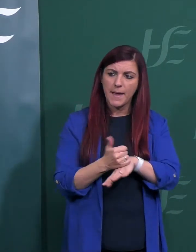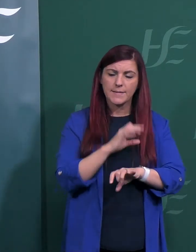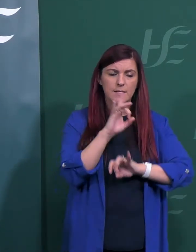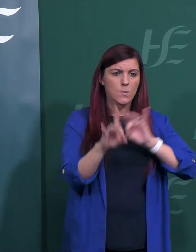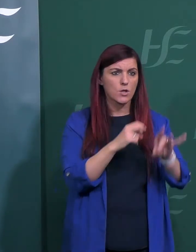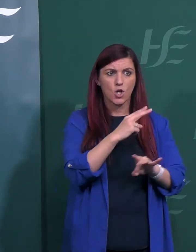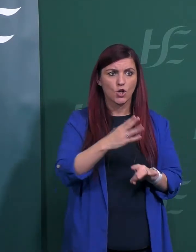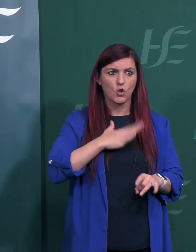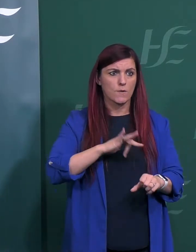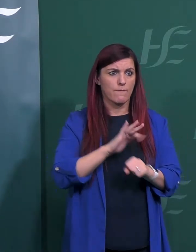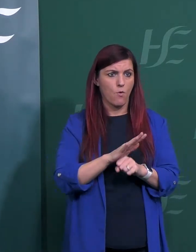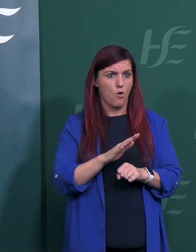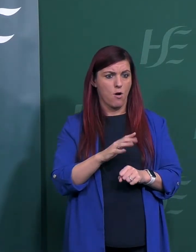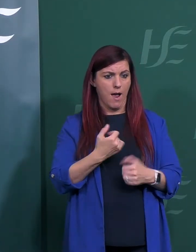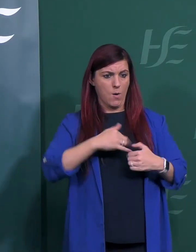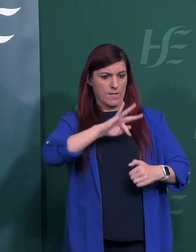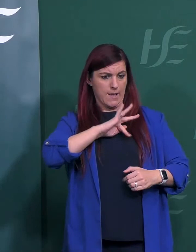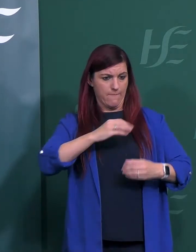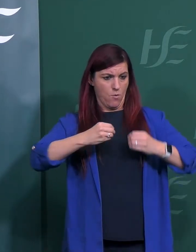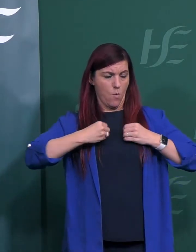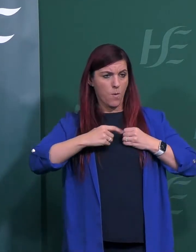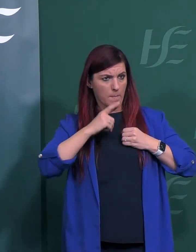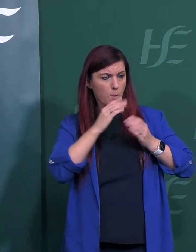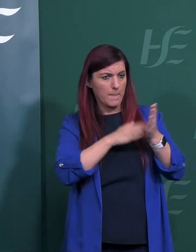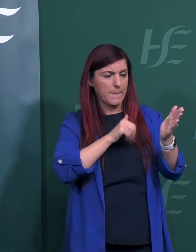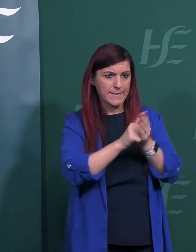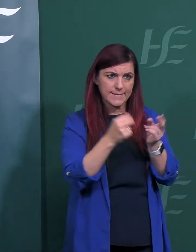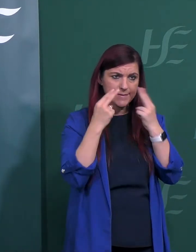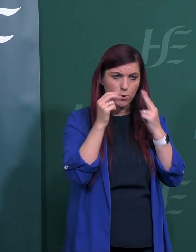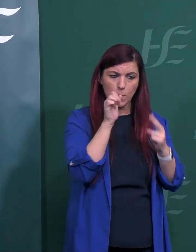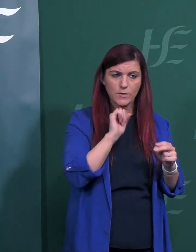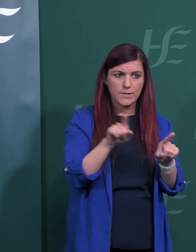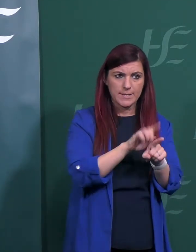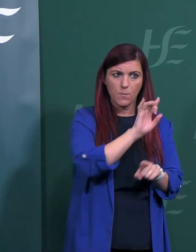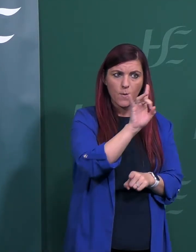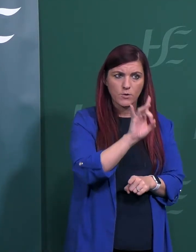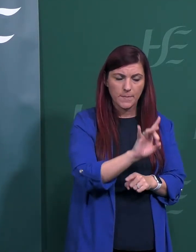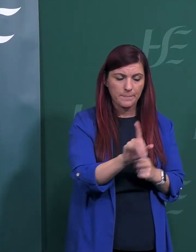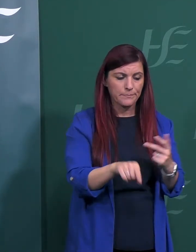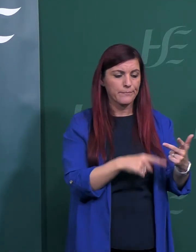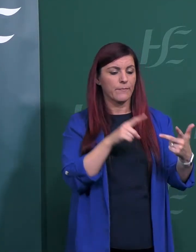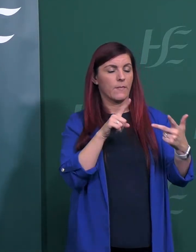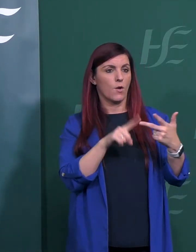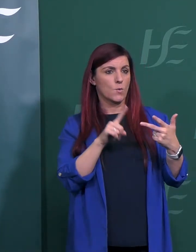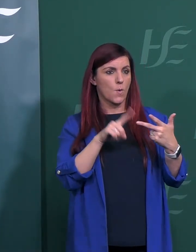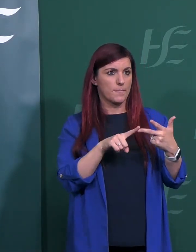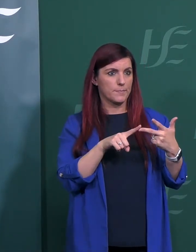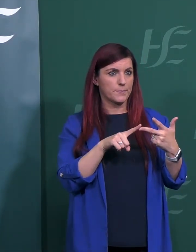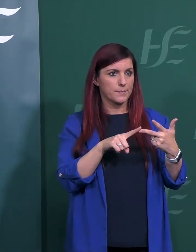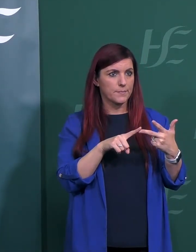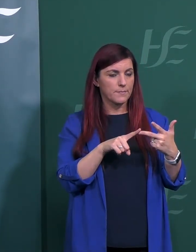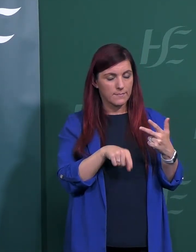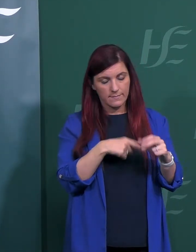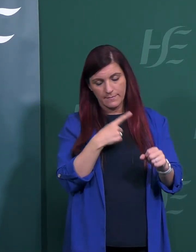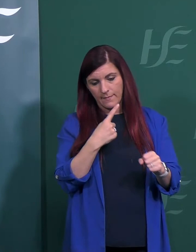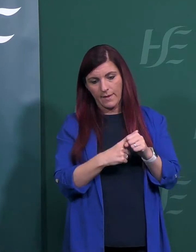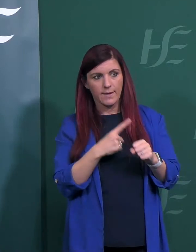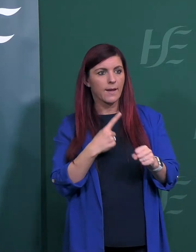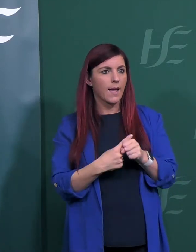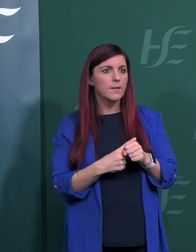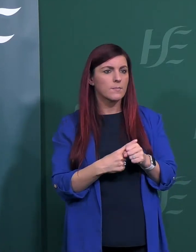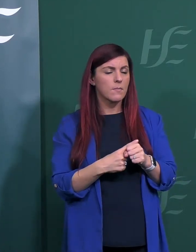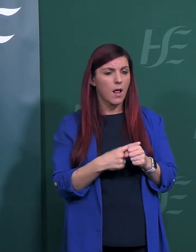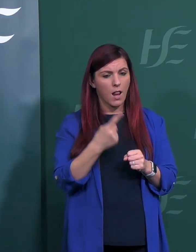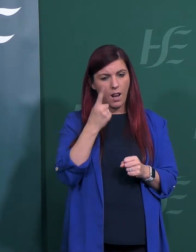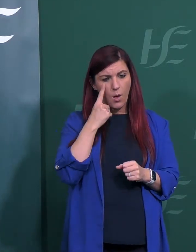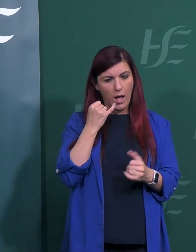just individuals ourselves, but for enterprise and business. And a third area, which again, there are very early positive